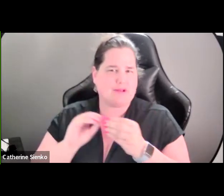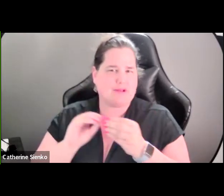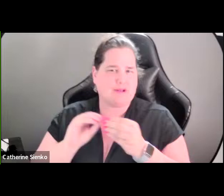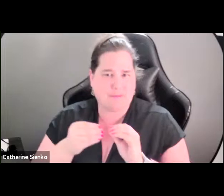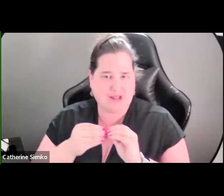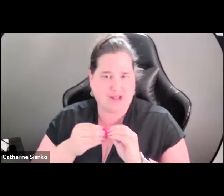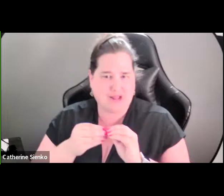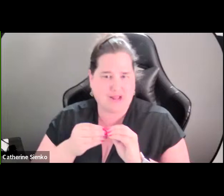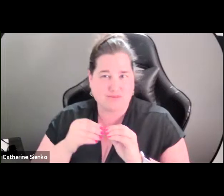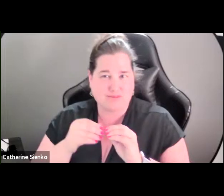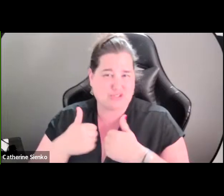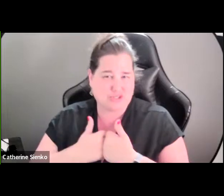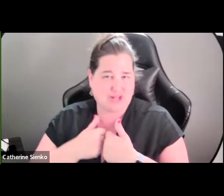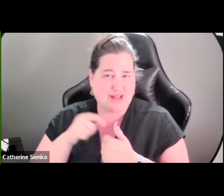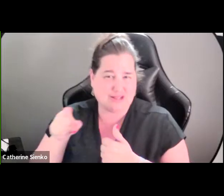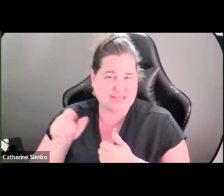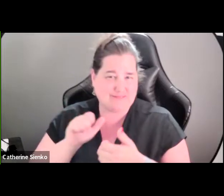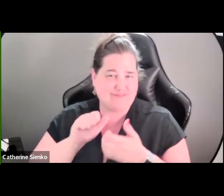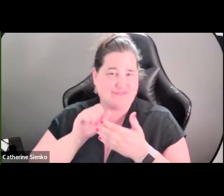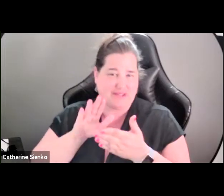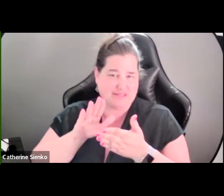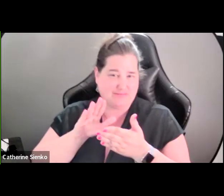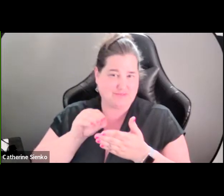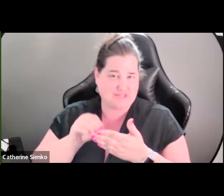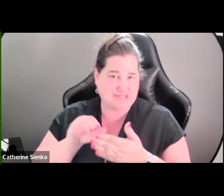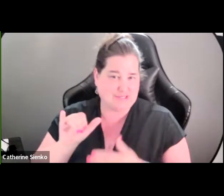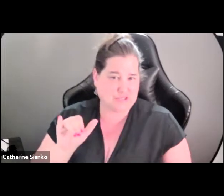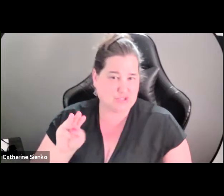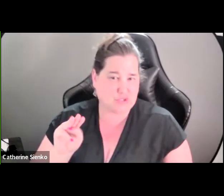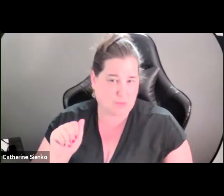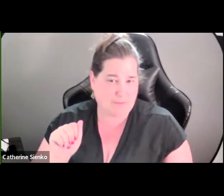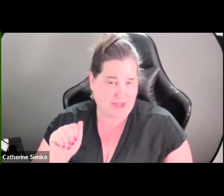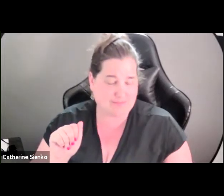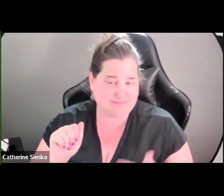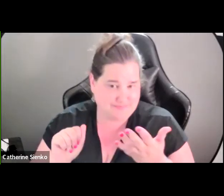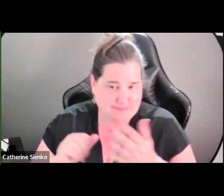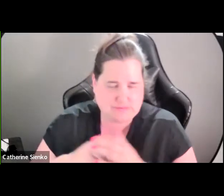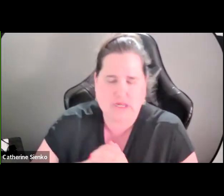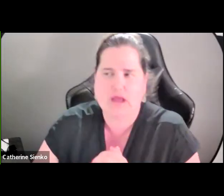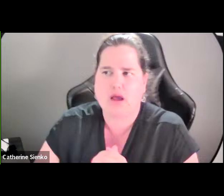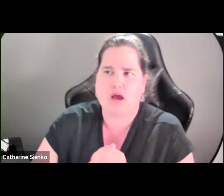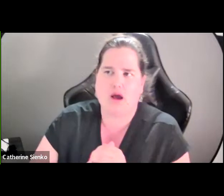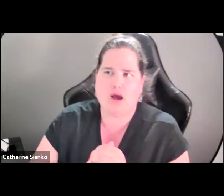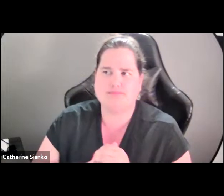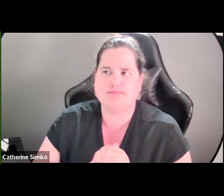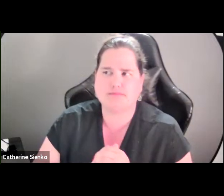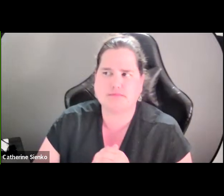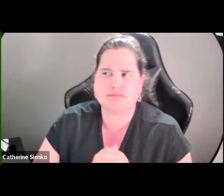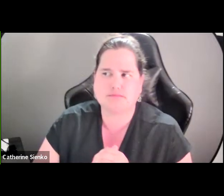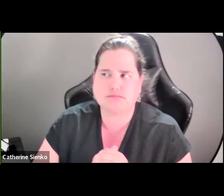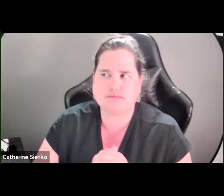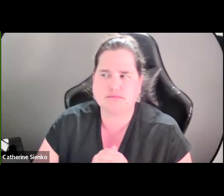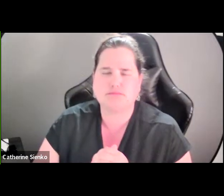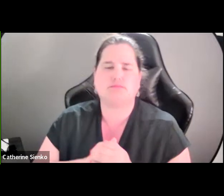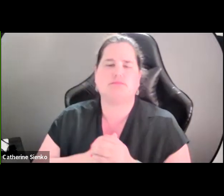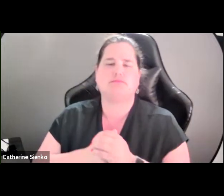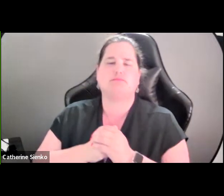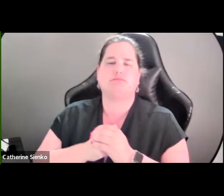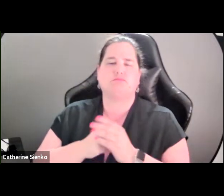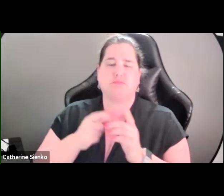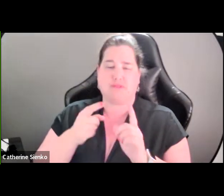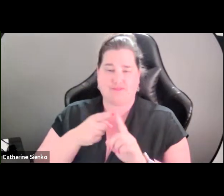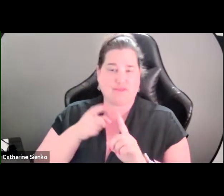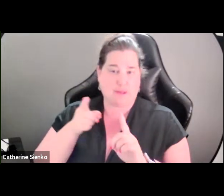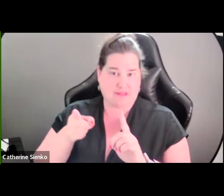individual who made a public comment about the challenges that they're experiencing in Yuma.